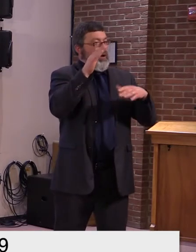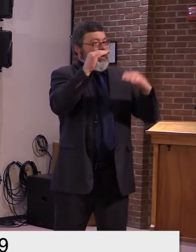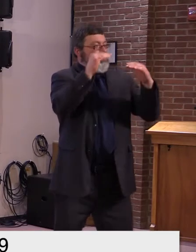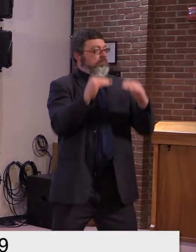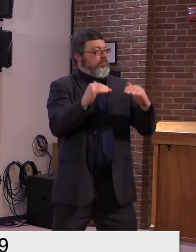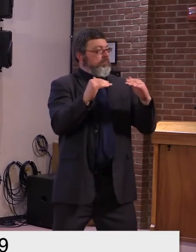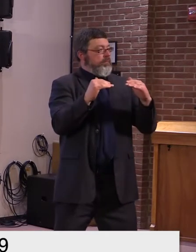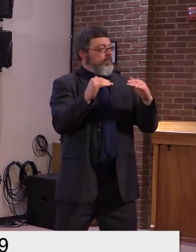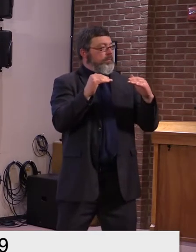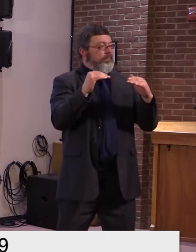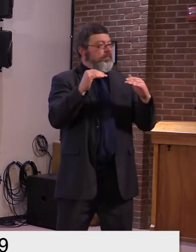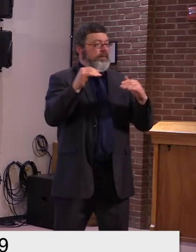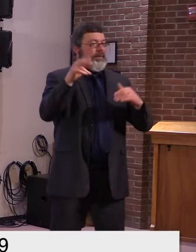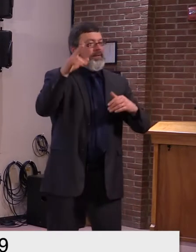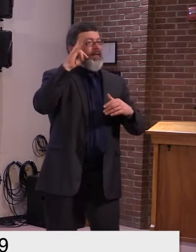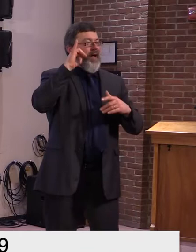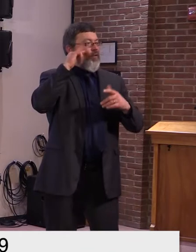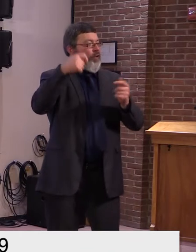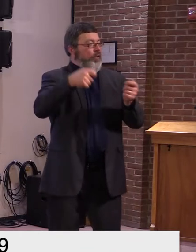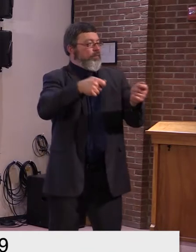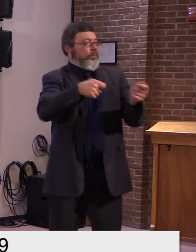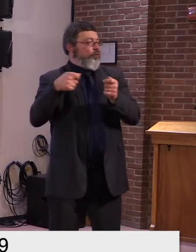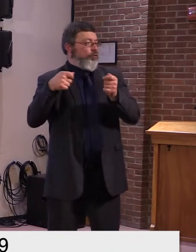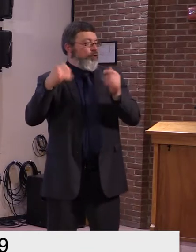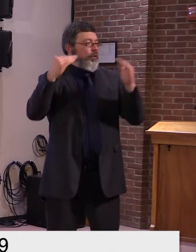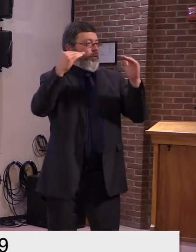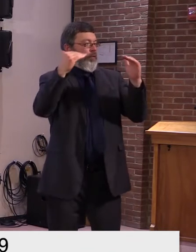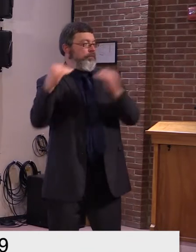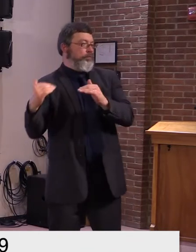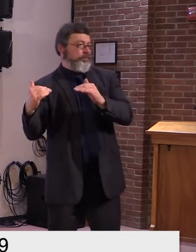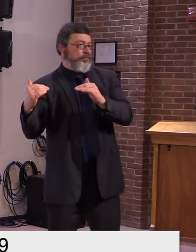a 4% decrease in cases, totaling